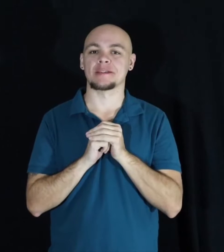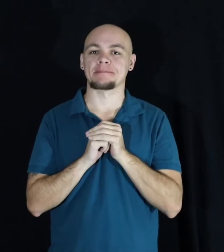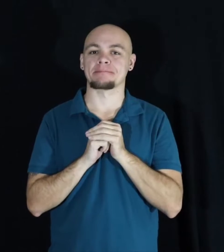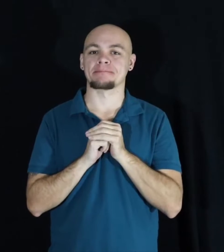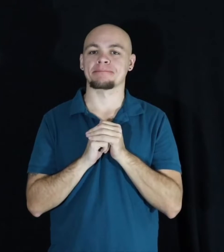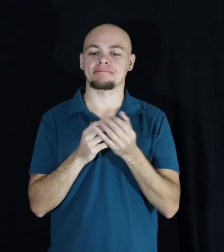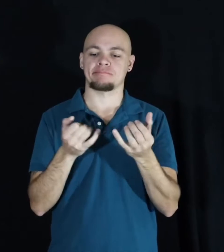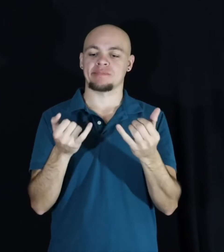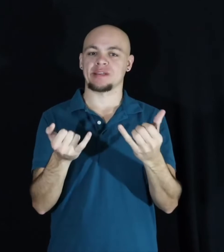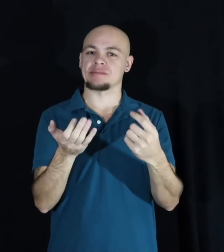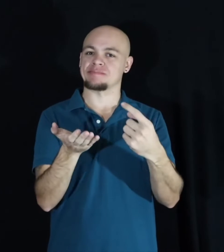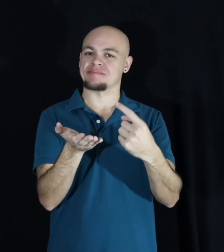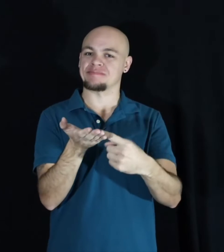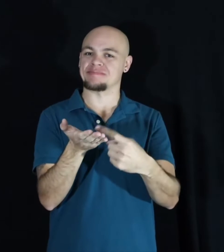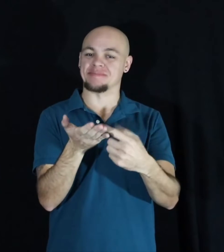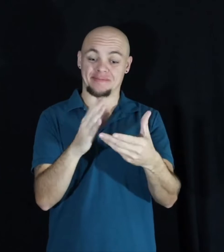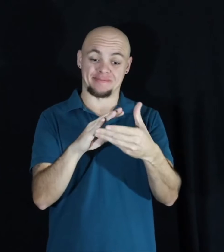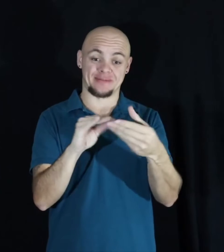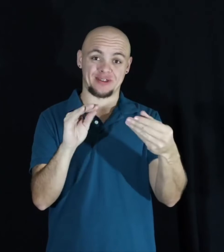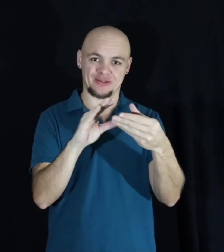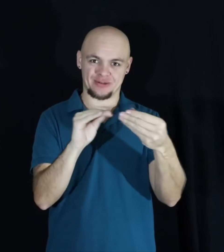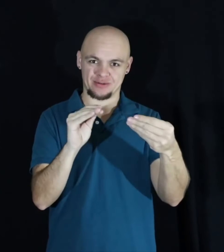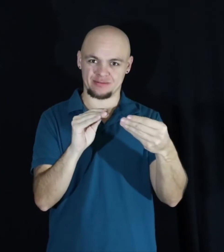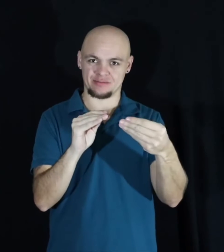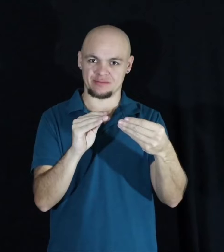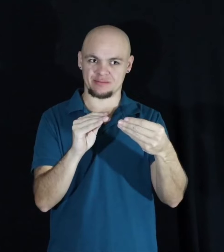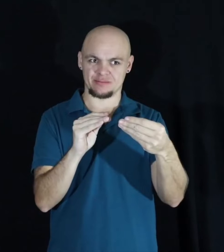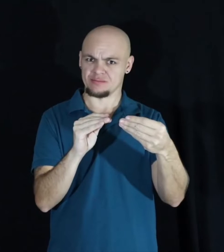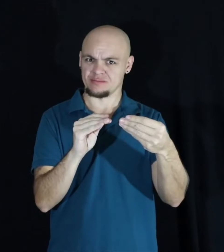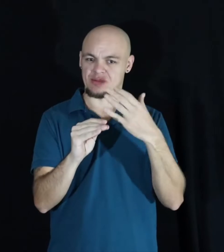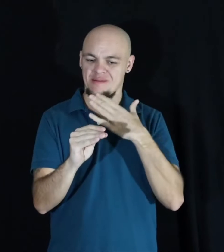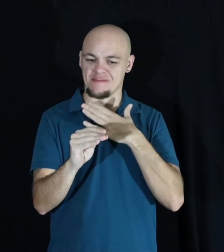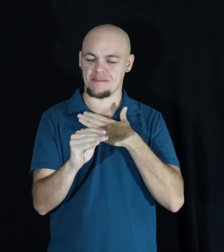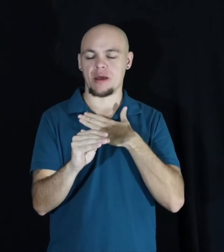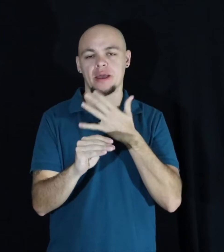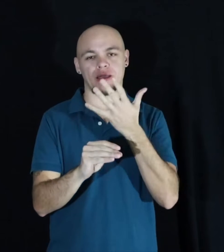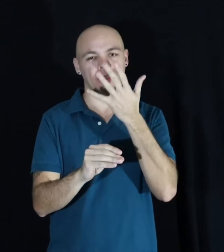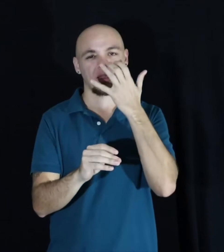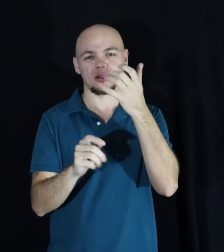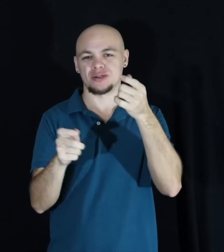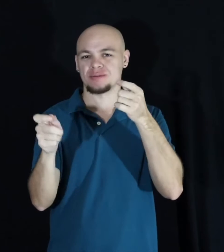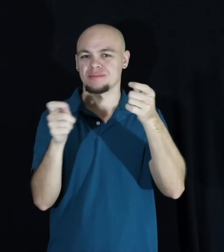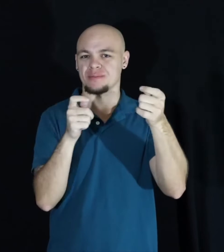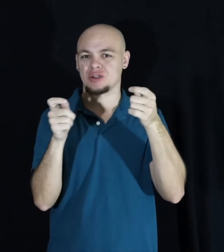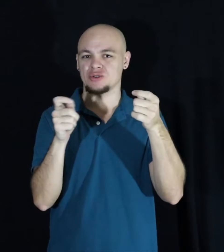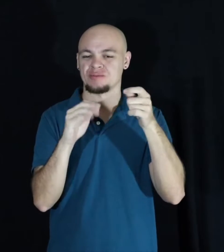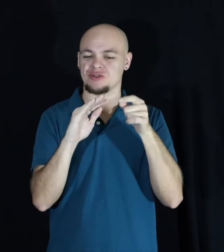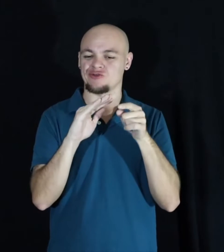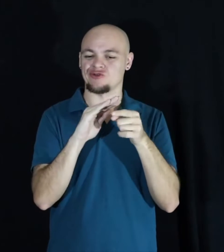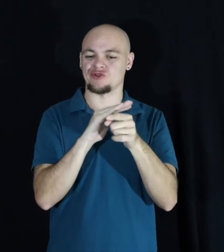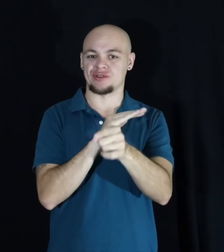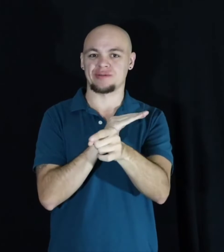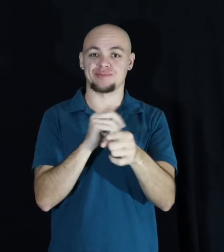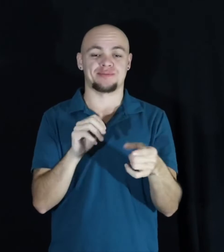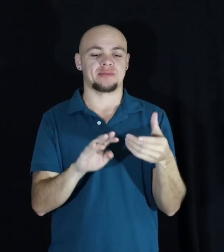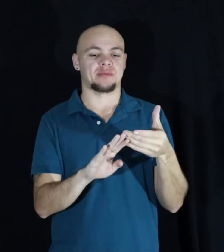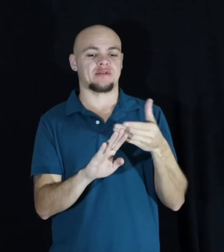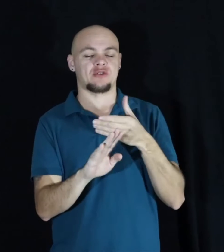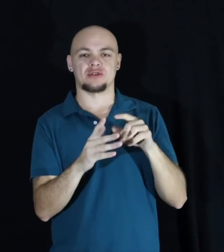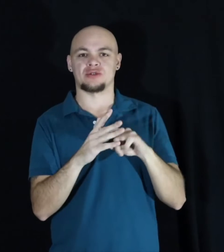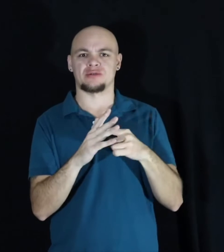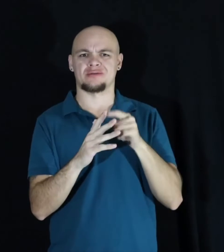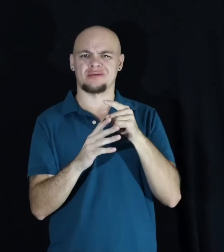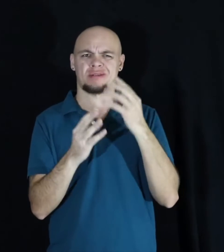Today I'm going to tell you a story about my anger management journey. Before I start, I know many of you are